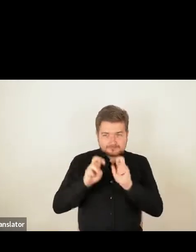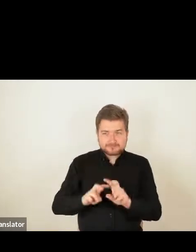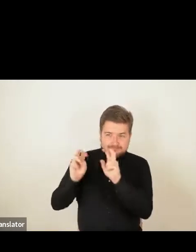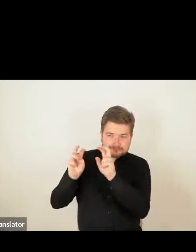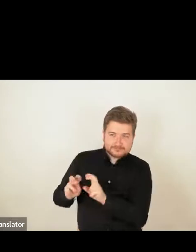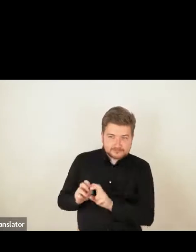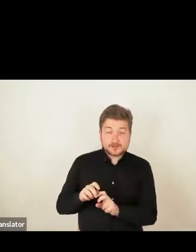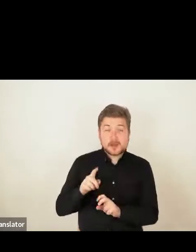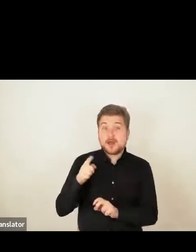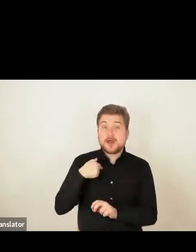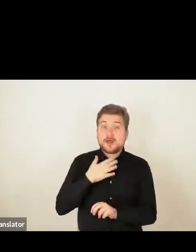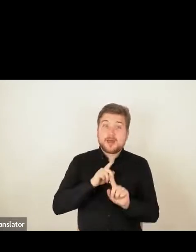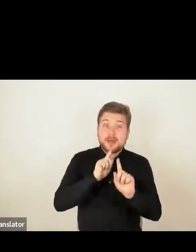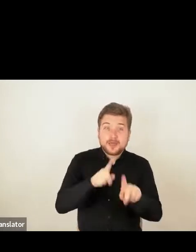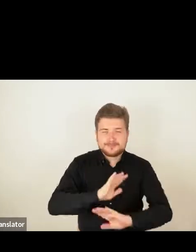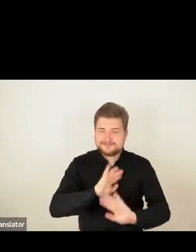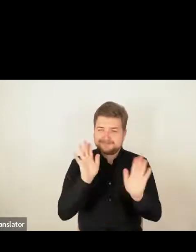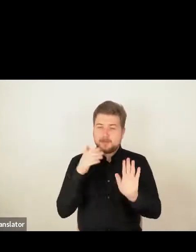list next year.